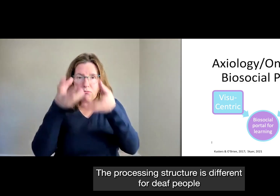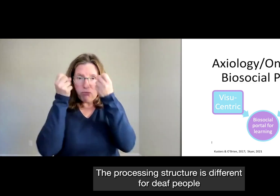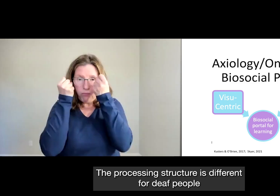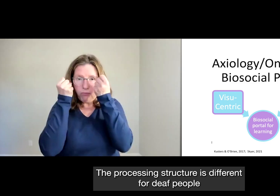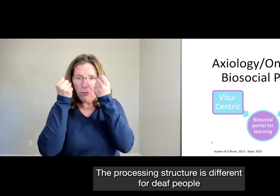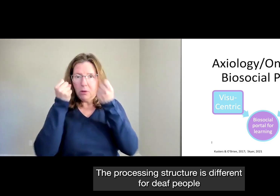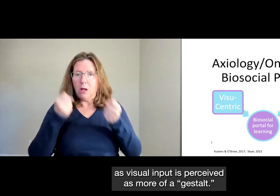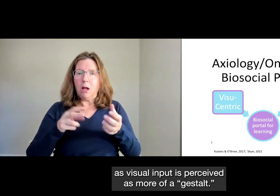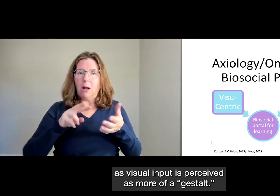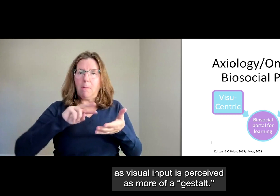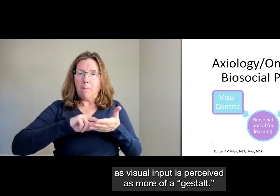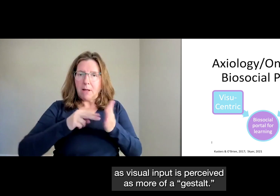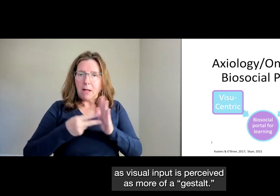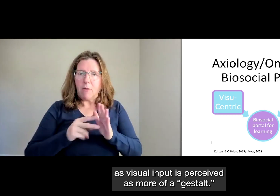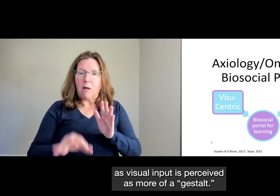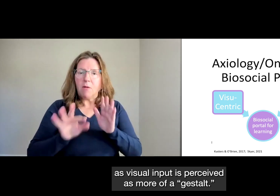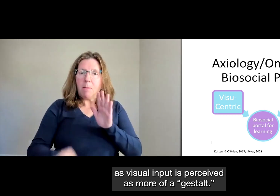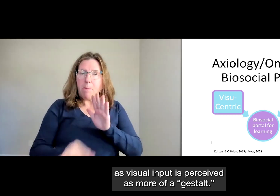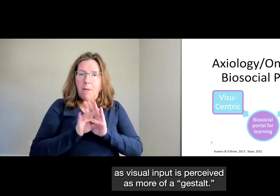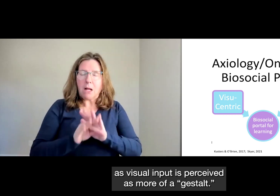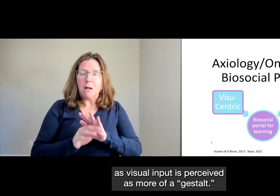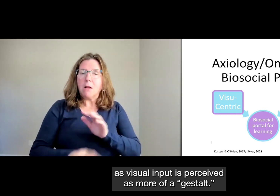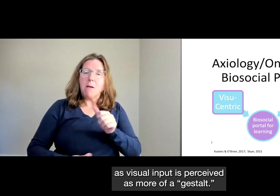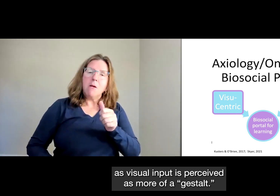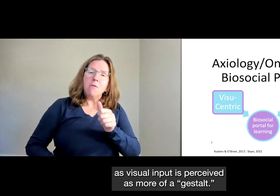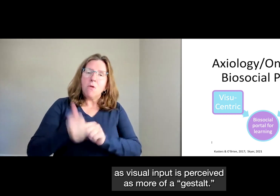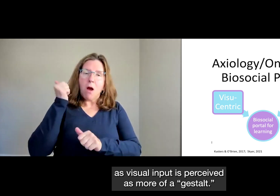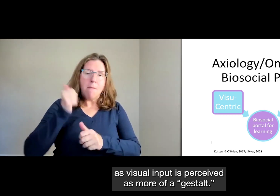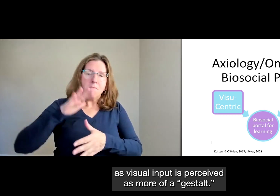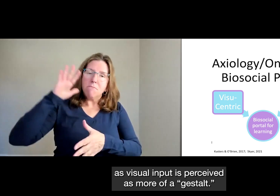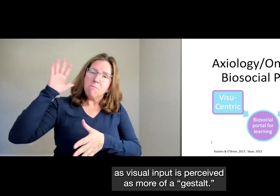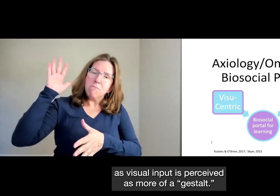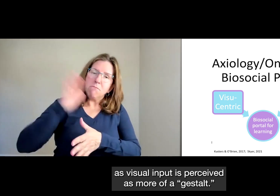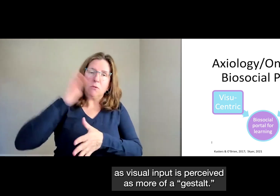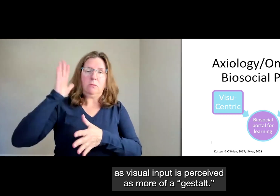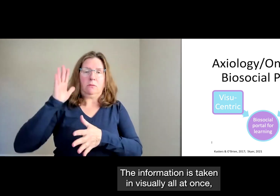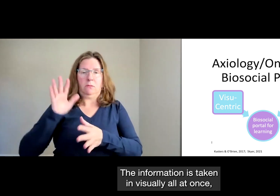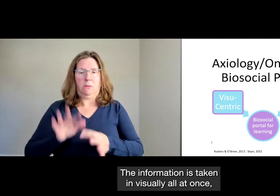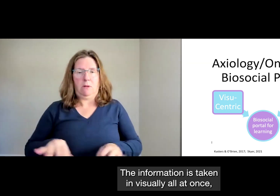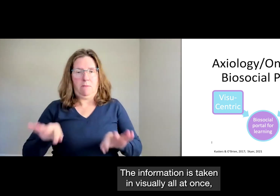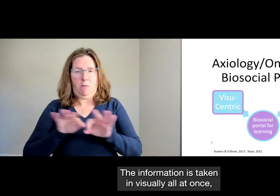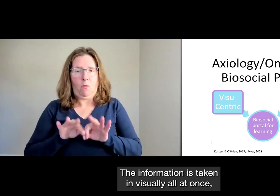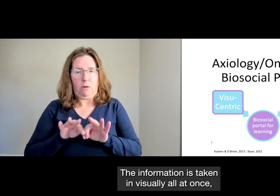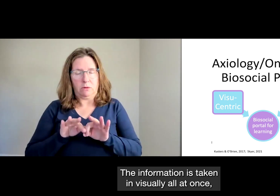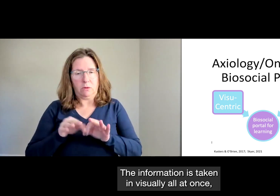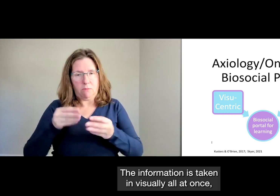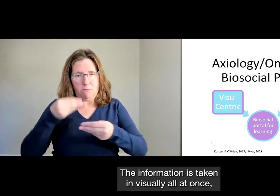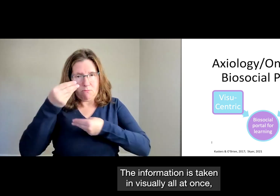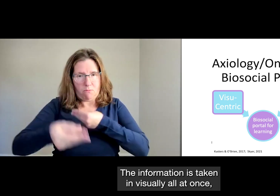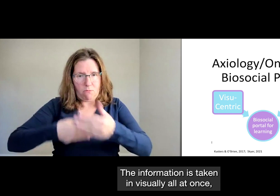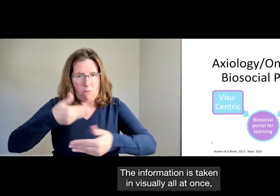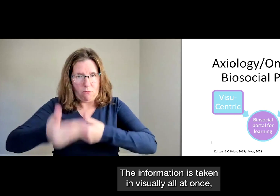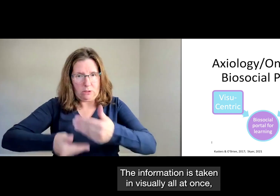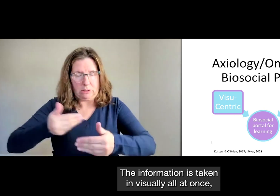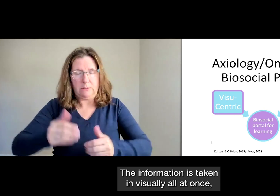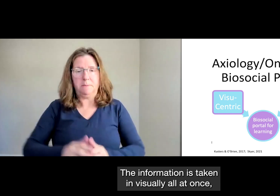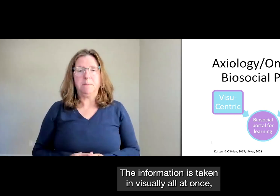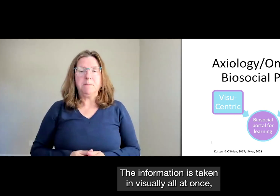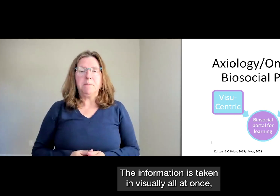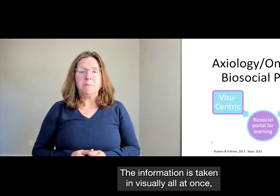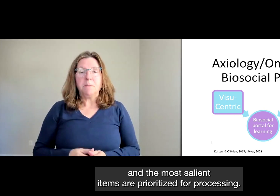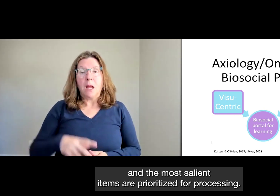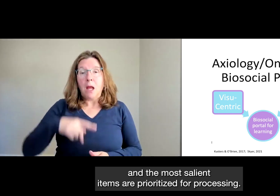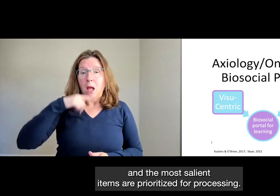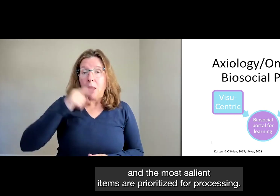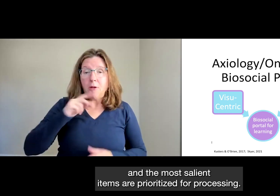people, as visual input is perceived as more of a gestalt. The information is taken in visually, all at